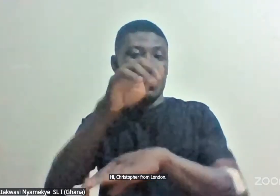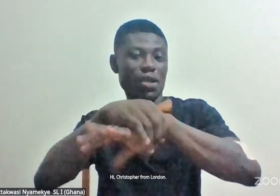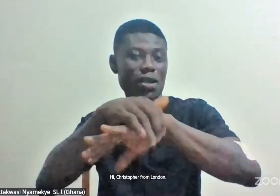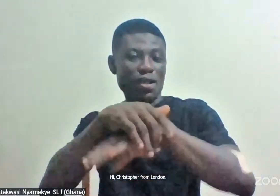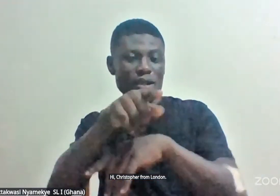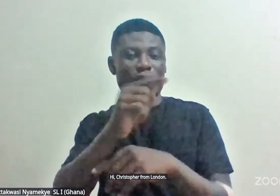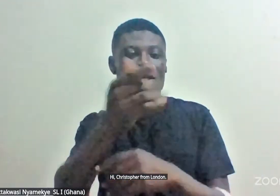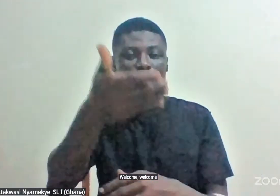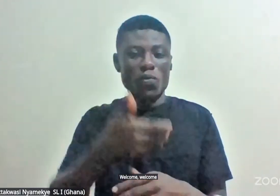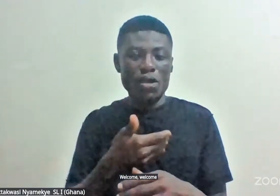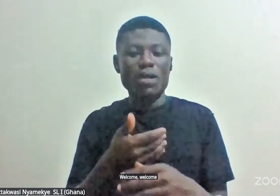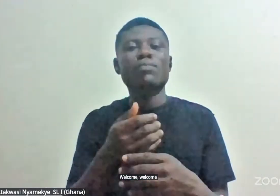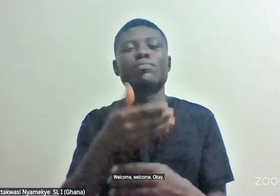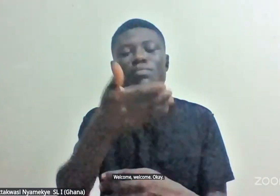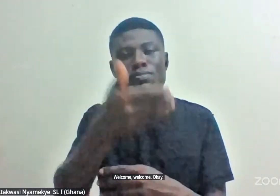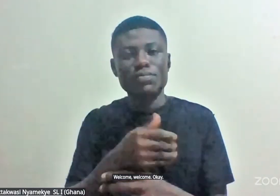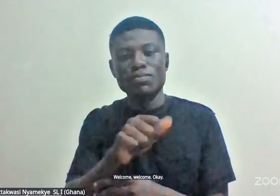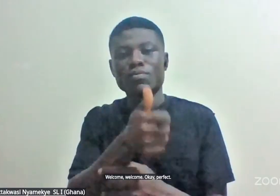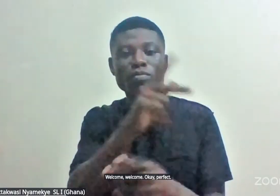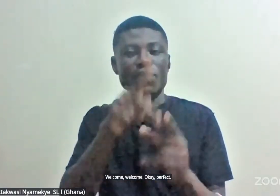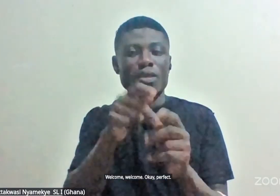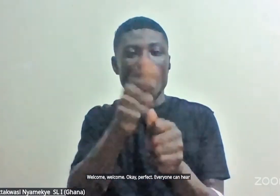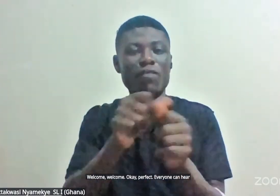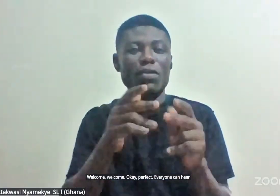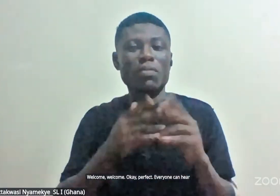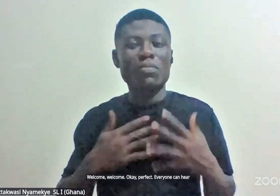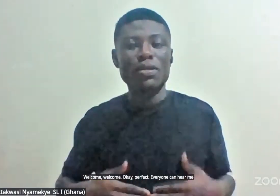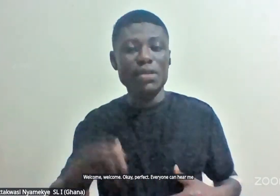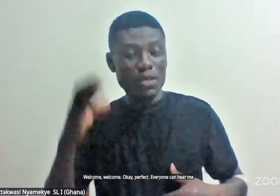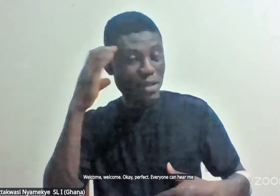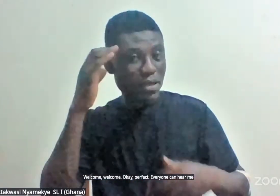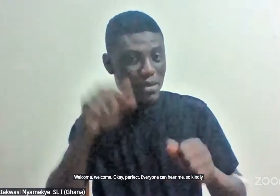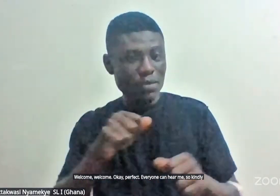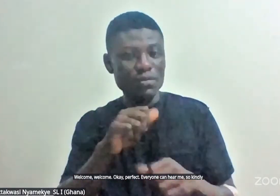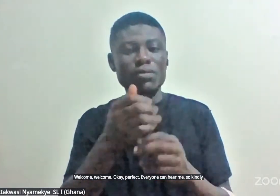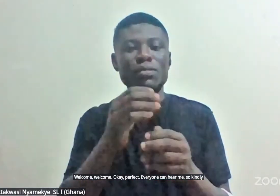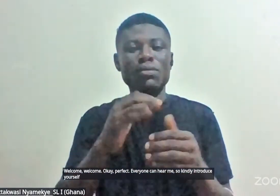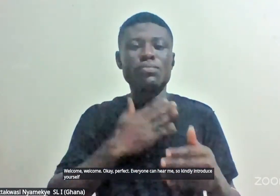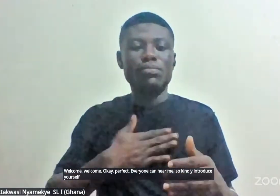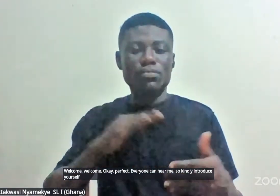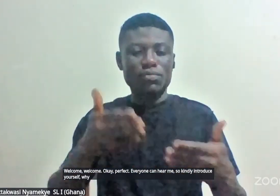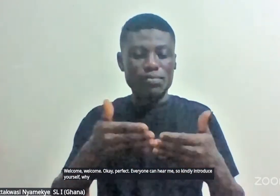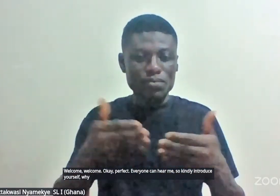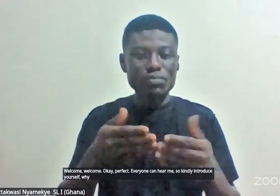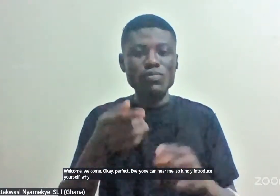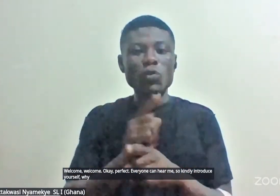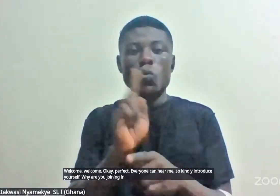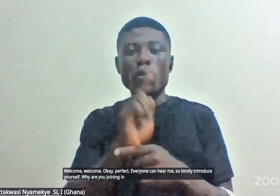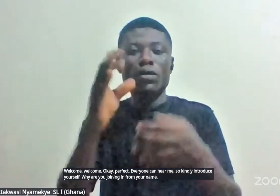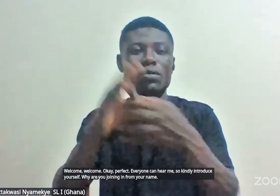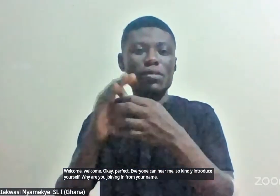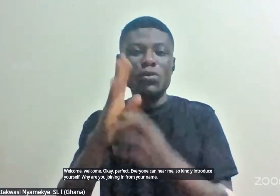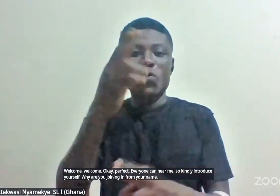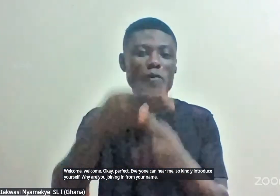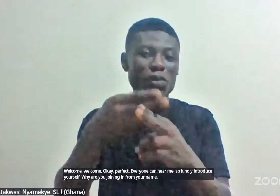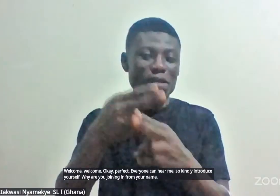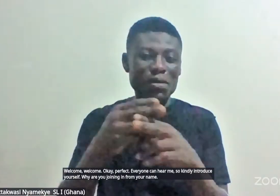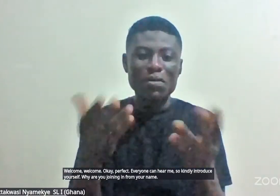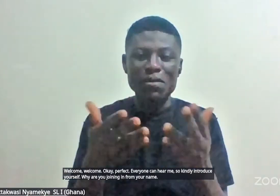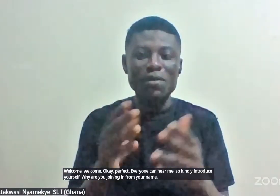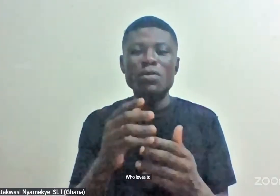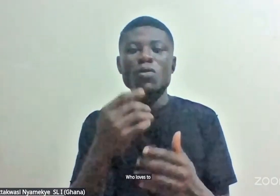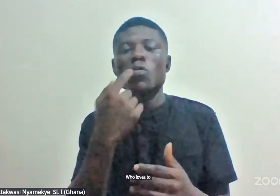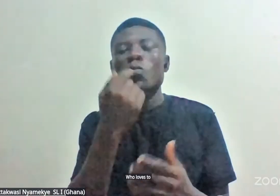Welcome, welcome. Okay, perfect. Everyone can hear me. So kindly introduce yourself, where you're joining in from, your name. We'd love to